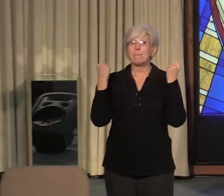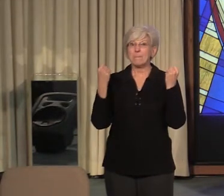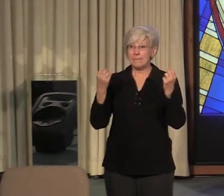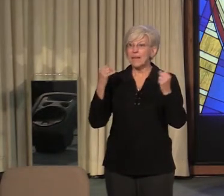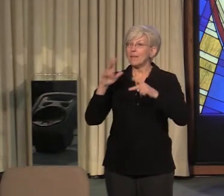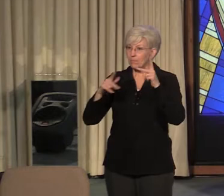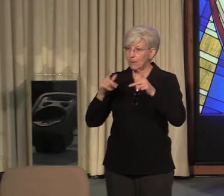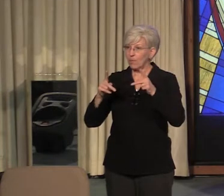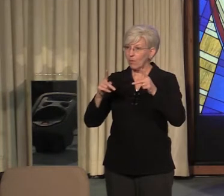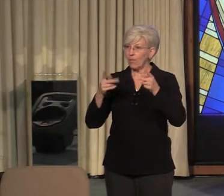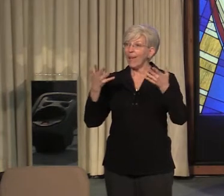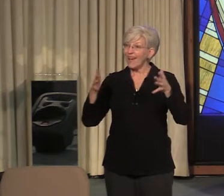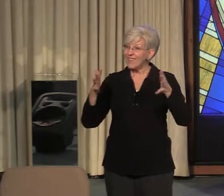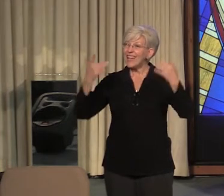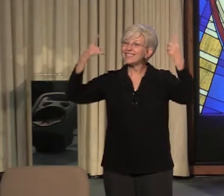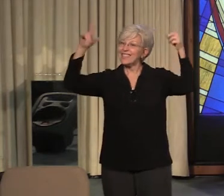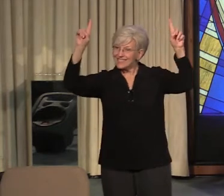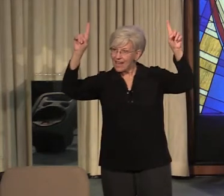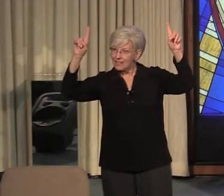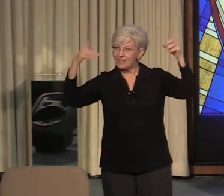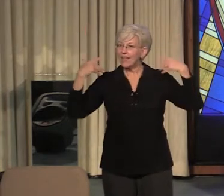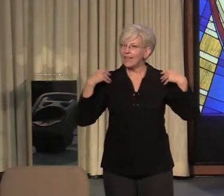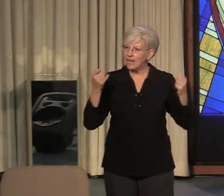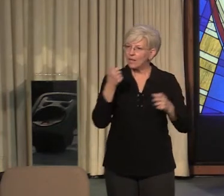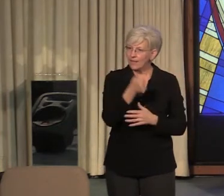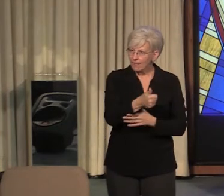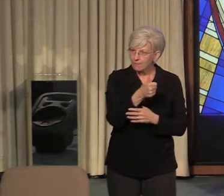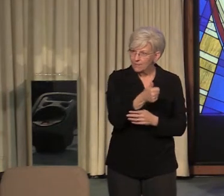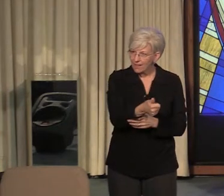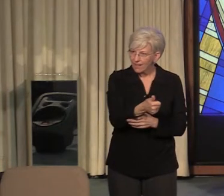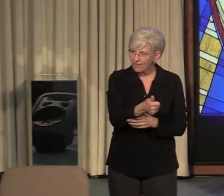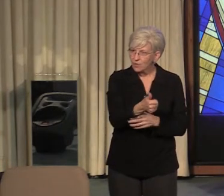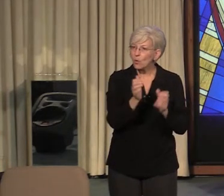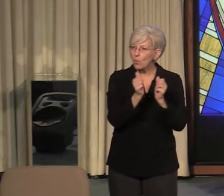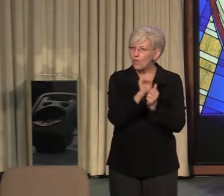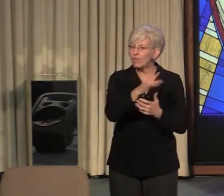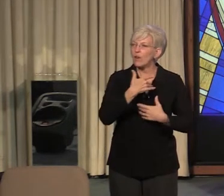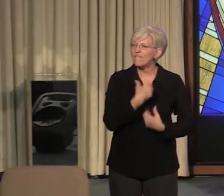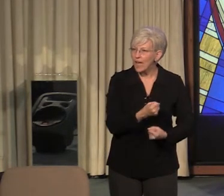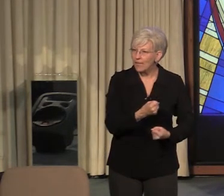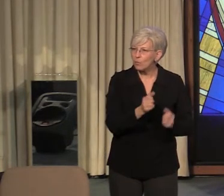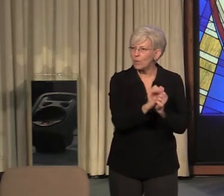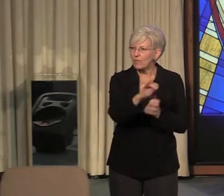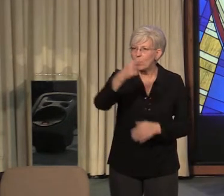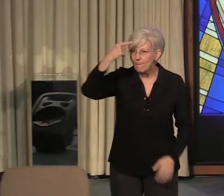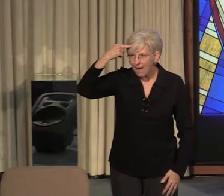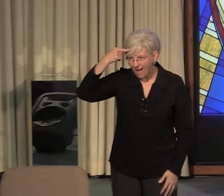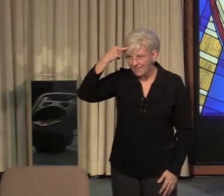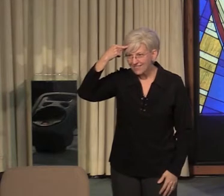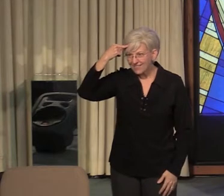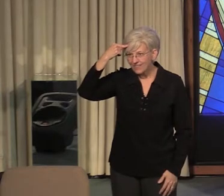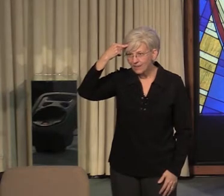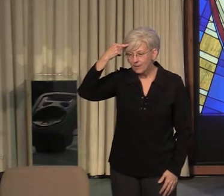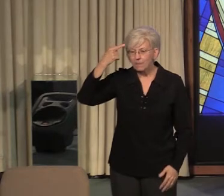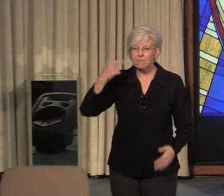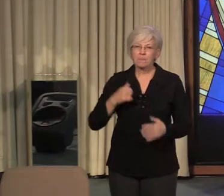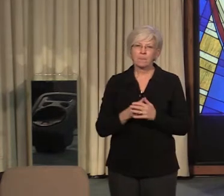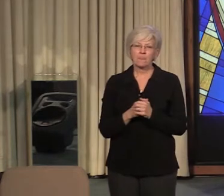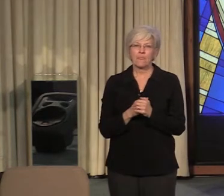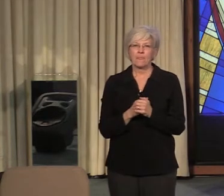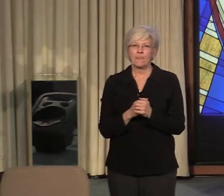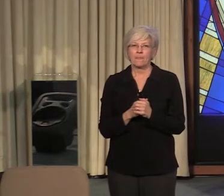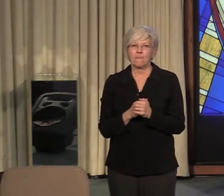have had success healing themselves with their faith, with their minds. Now,